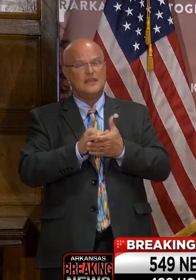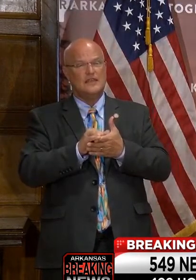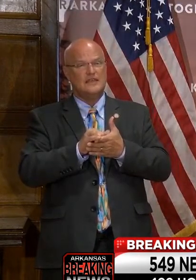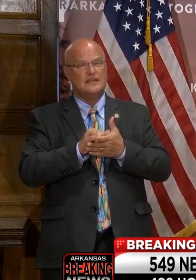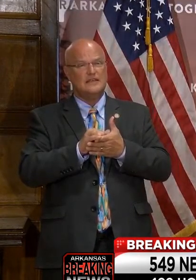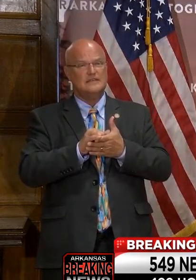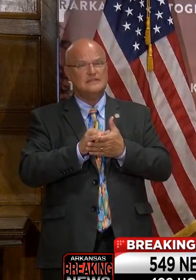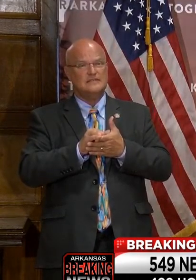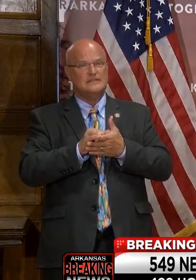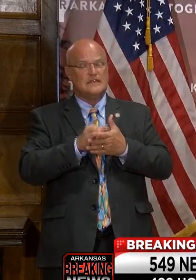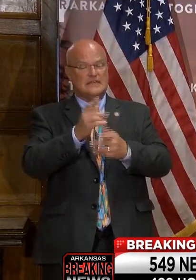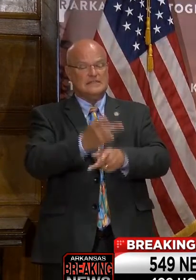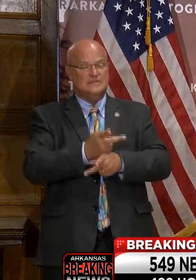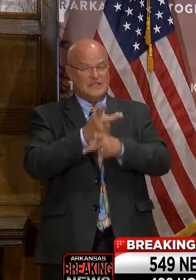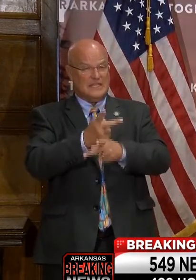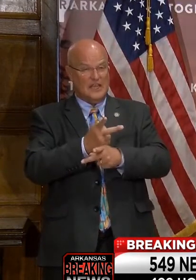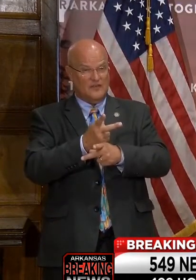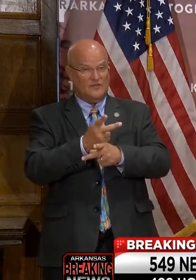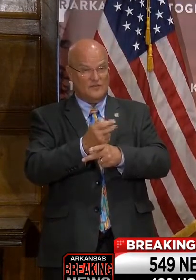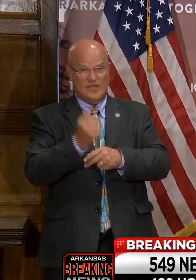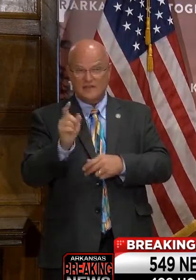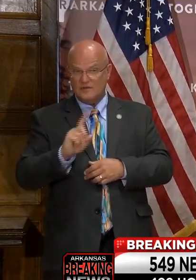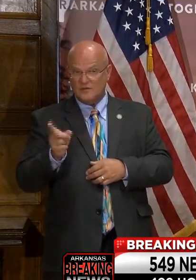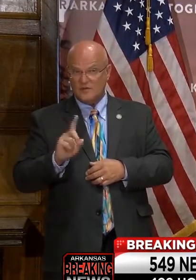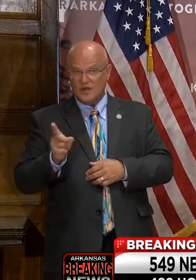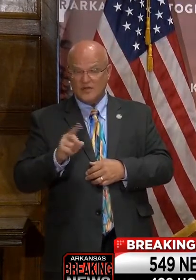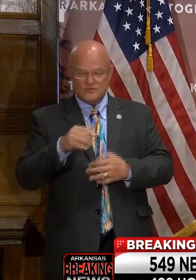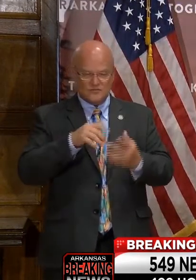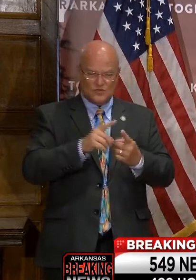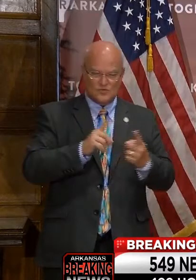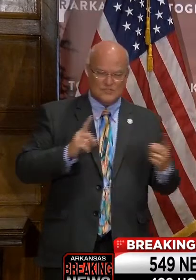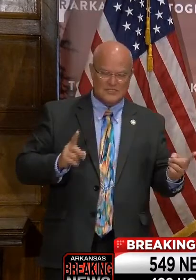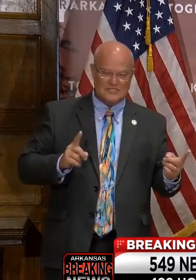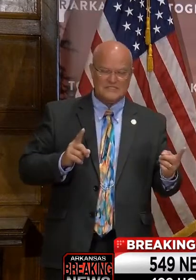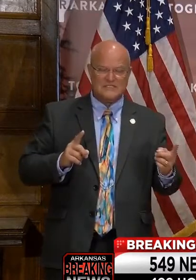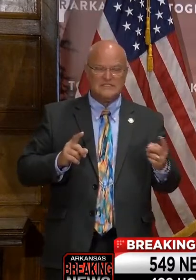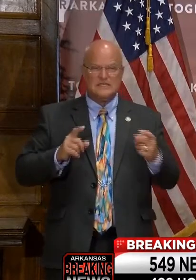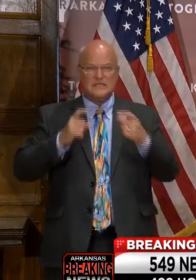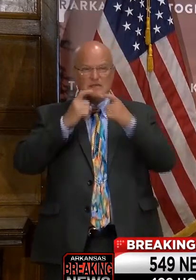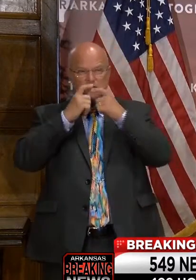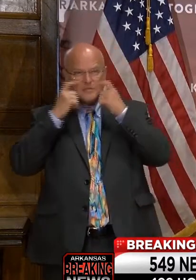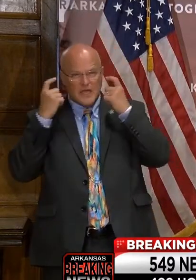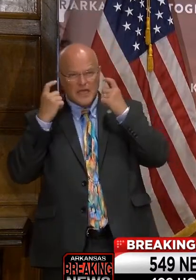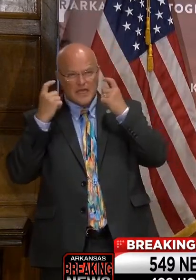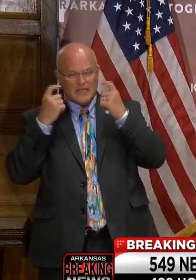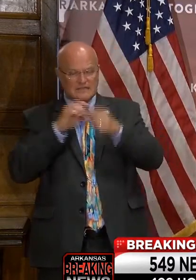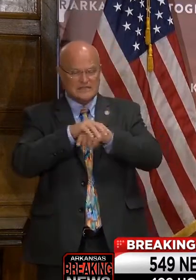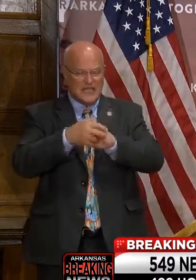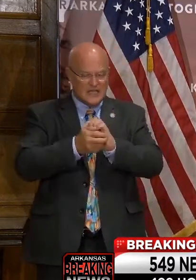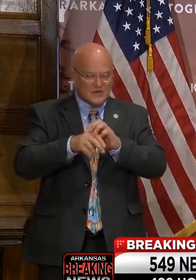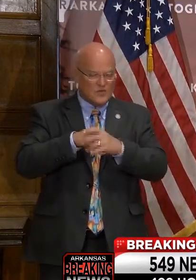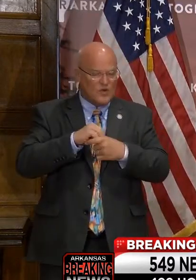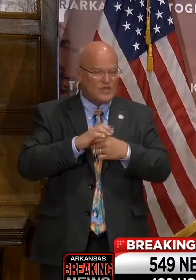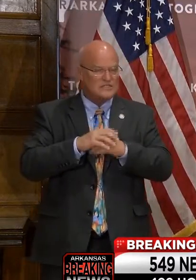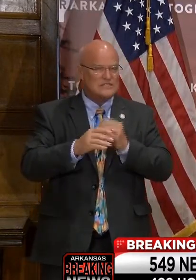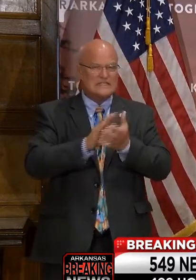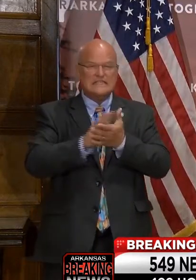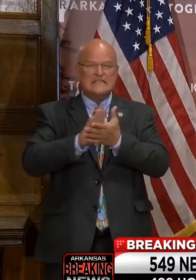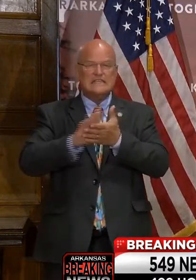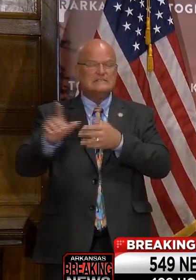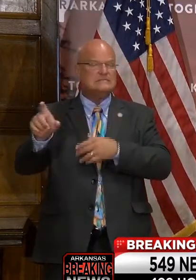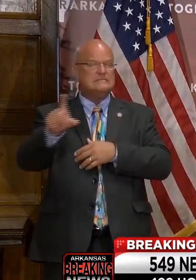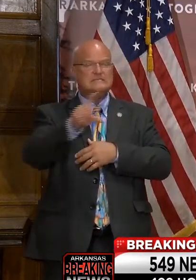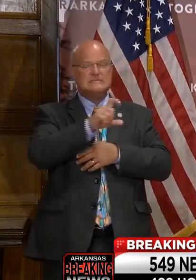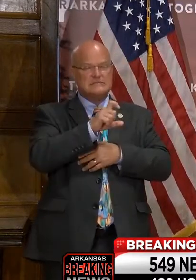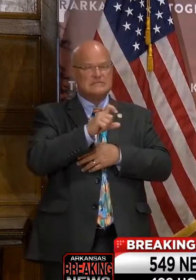the precautions are in place with respect to social distancing, with respect to the hand washing, cleaning,